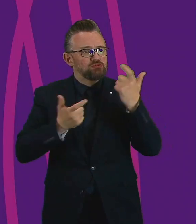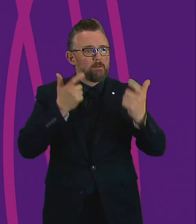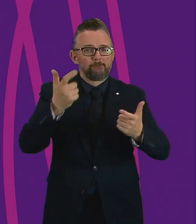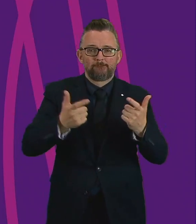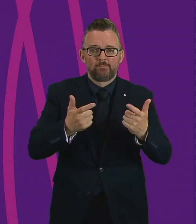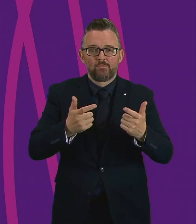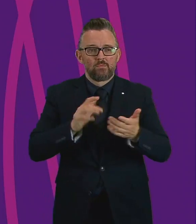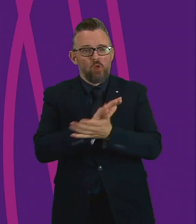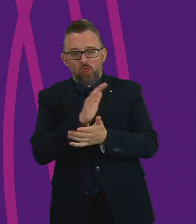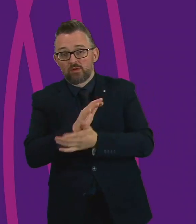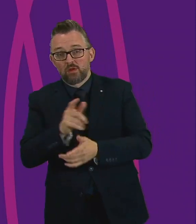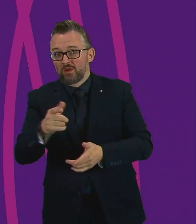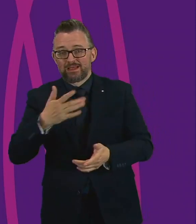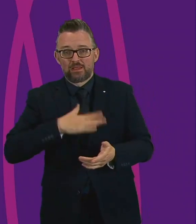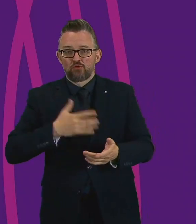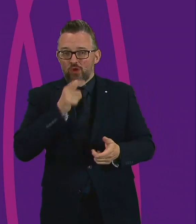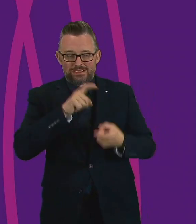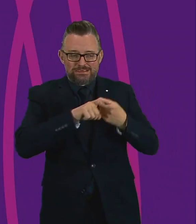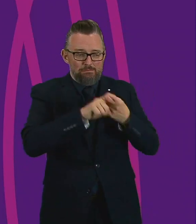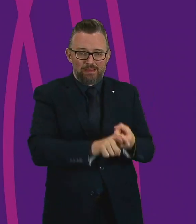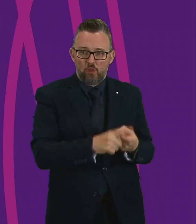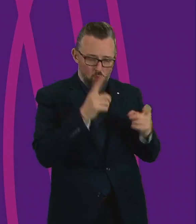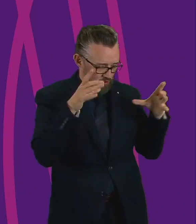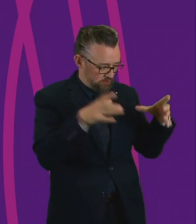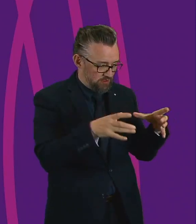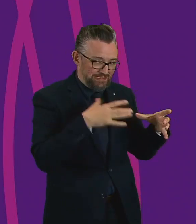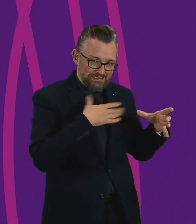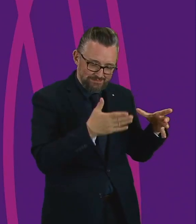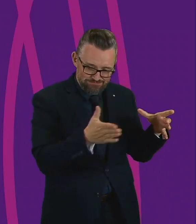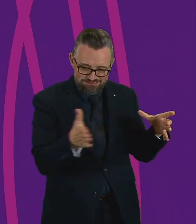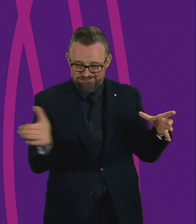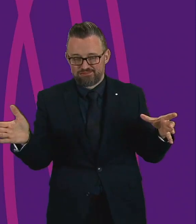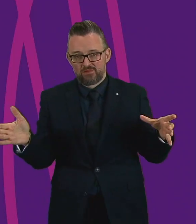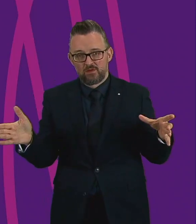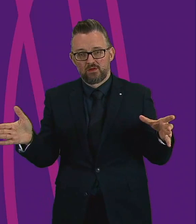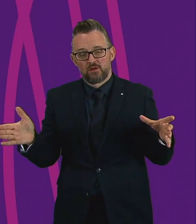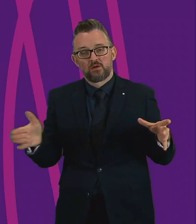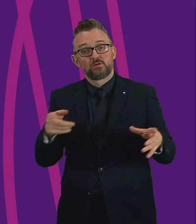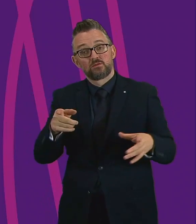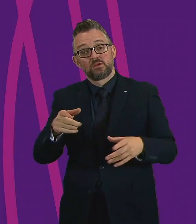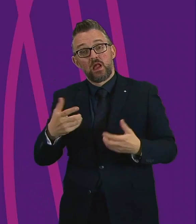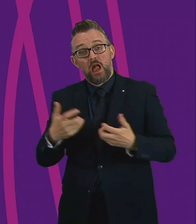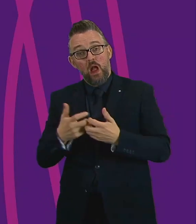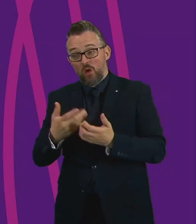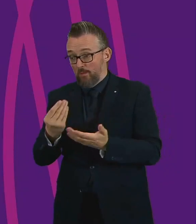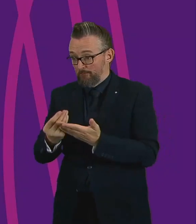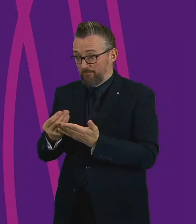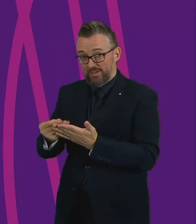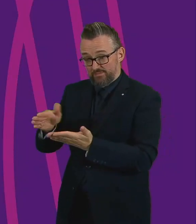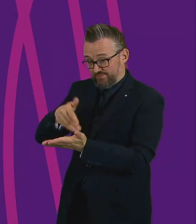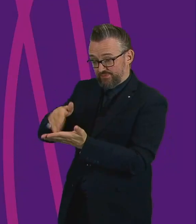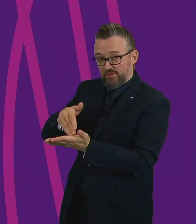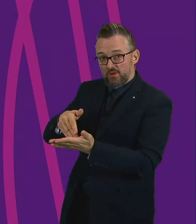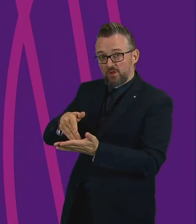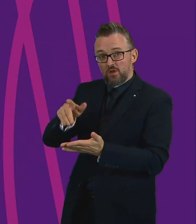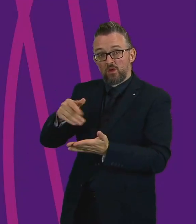clear that that doesn't happen going forward. The best way of getting revenues to pay for our